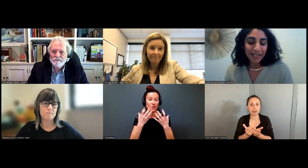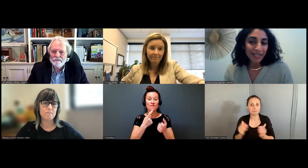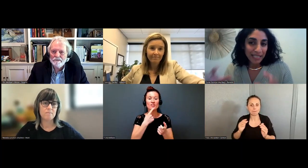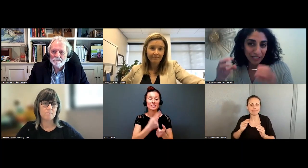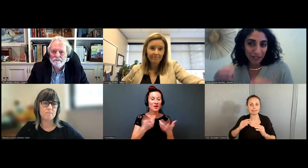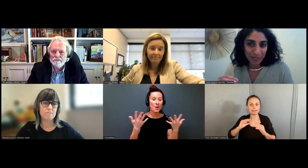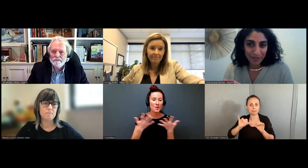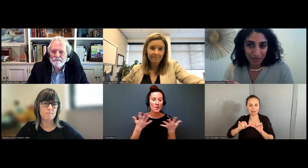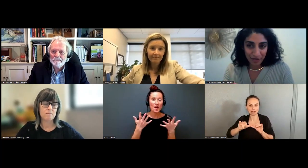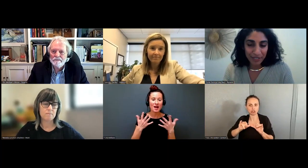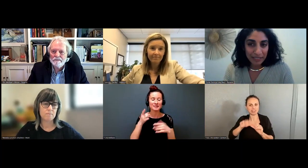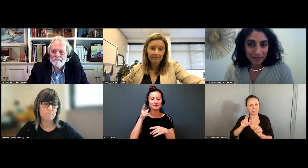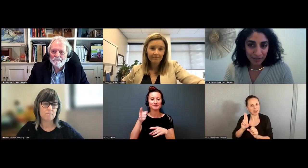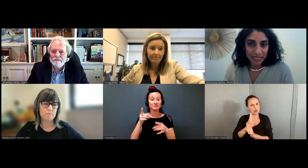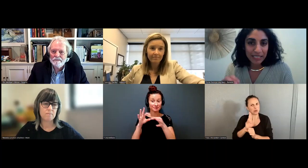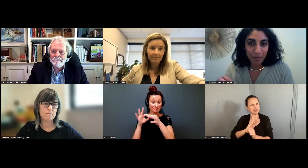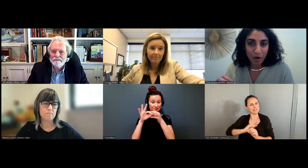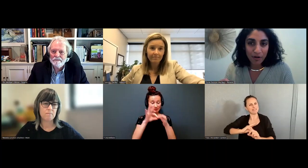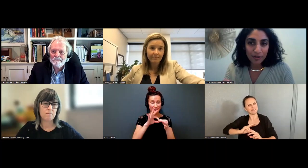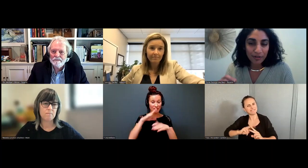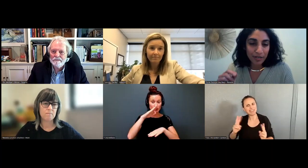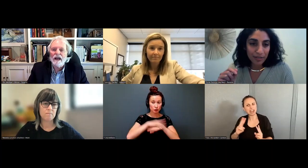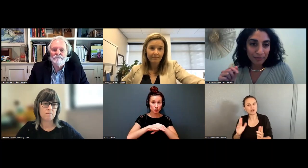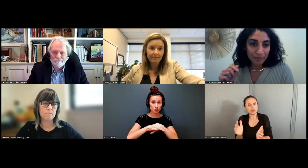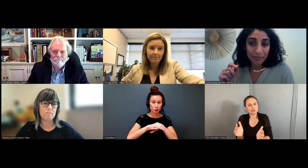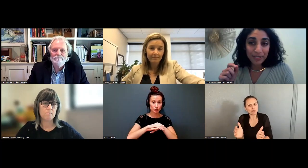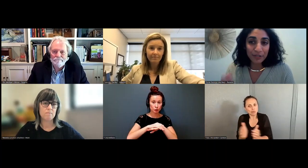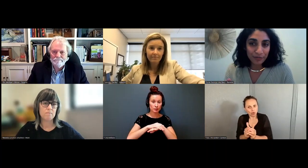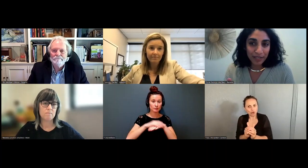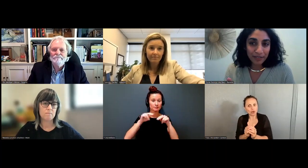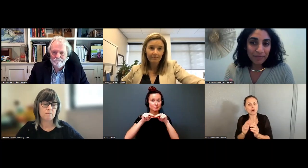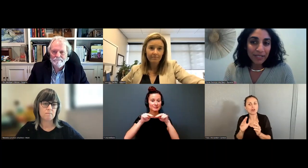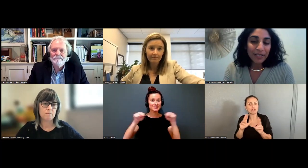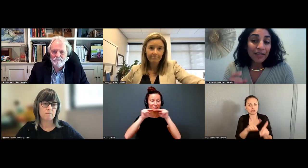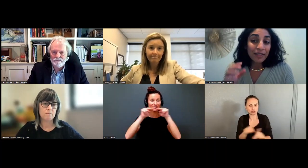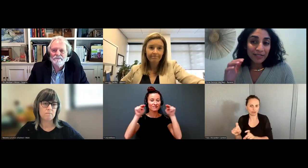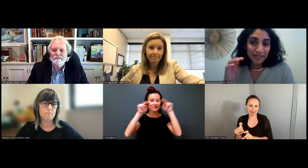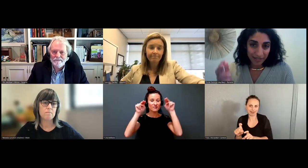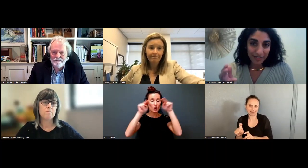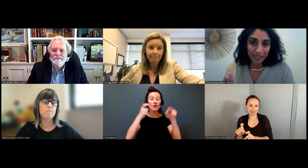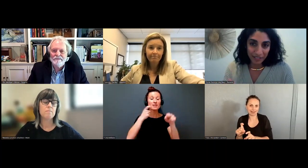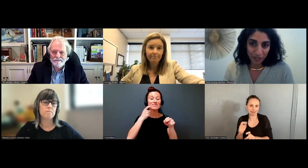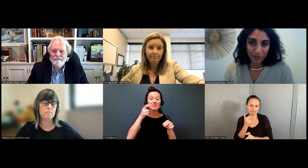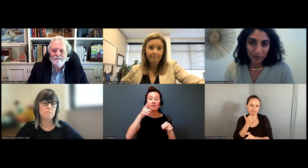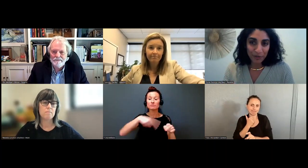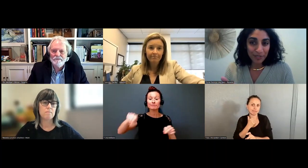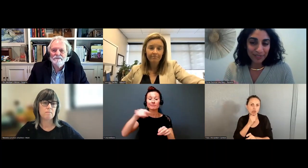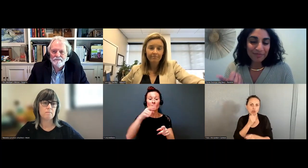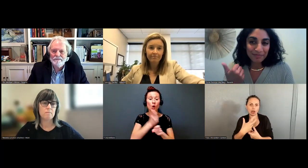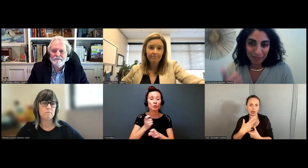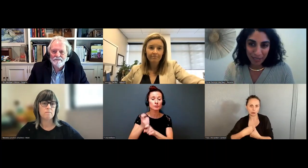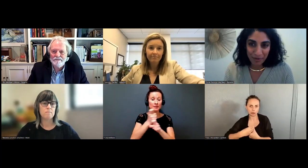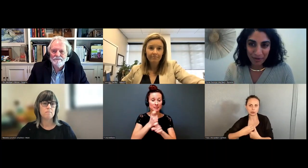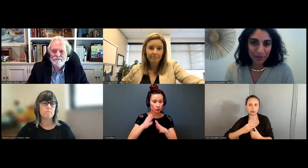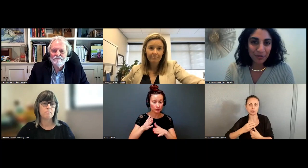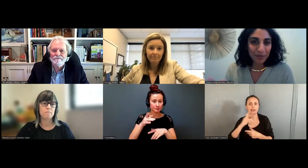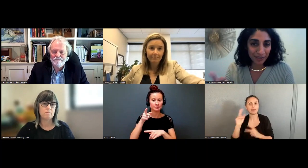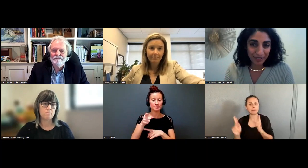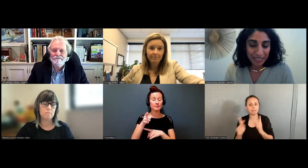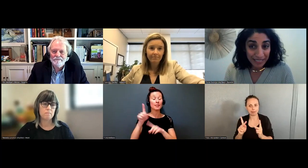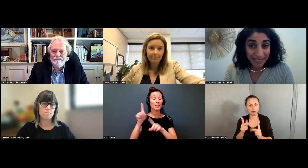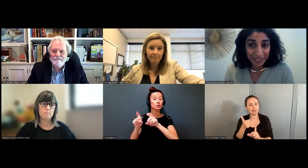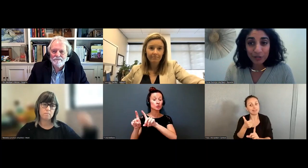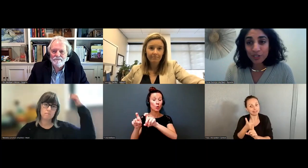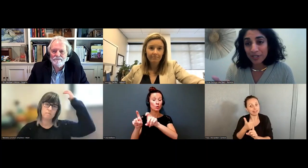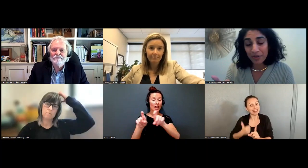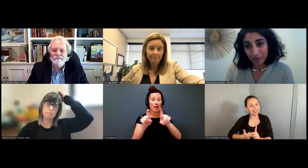that it uses a very, very small survey that doesn't include people who are